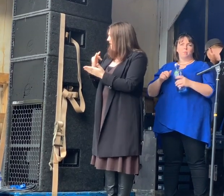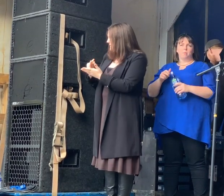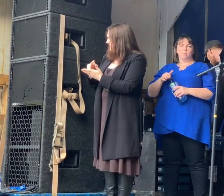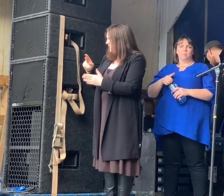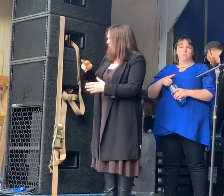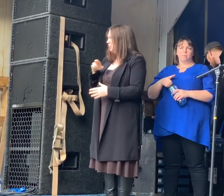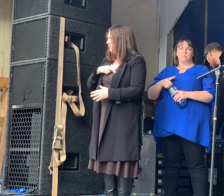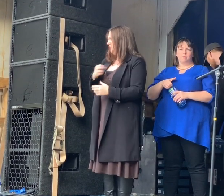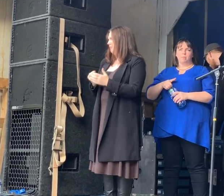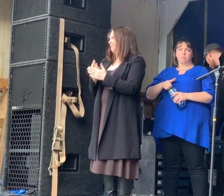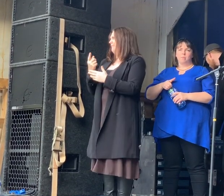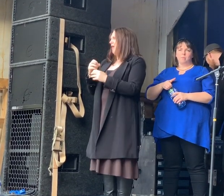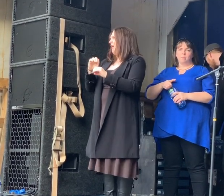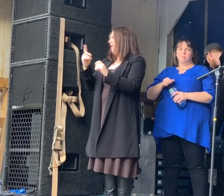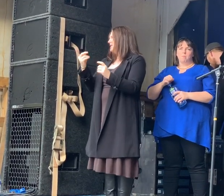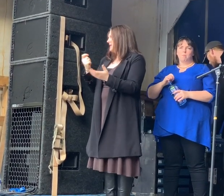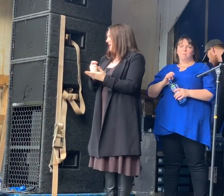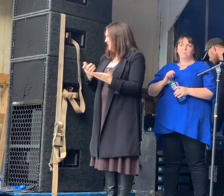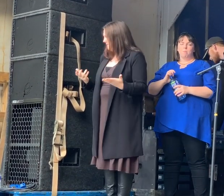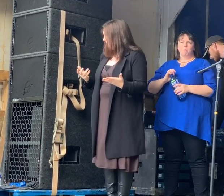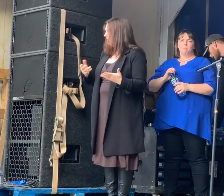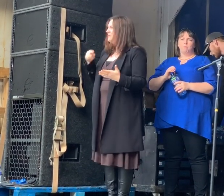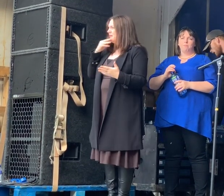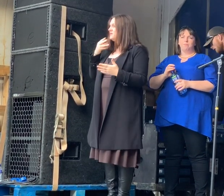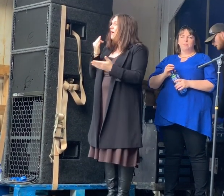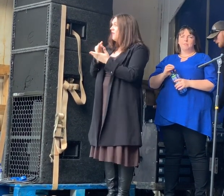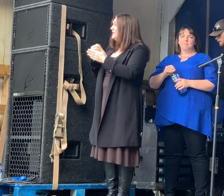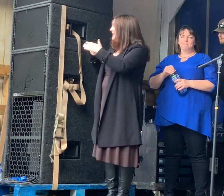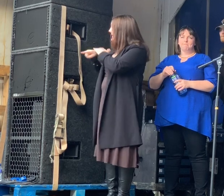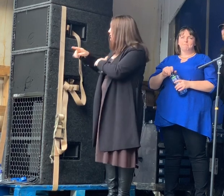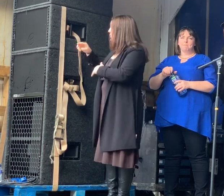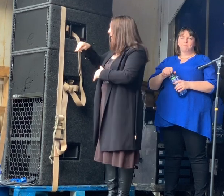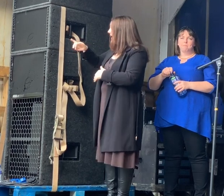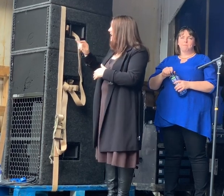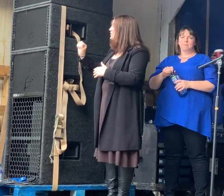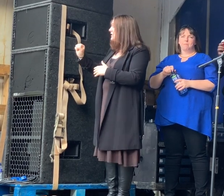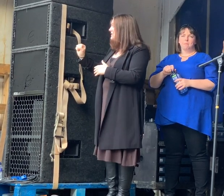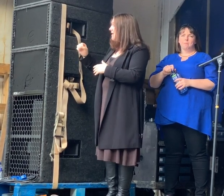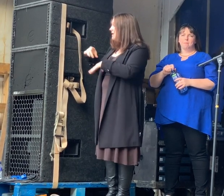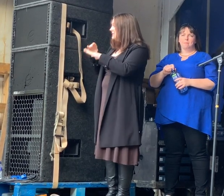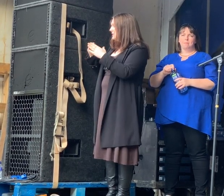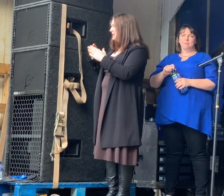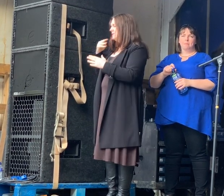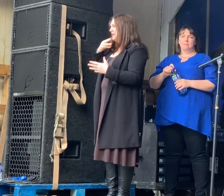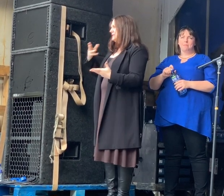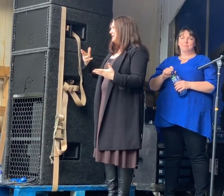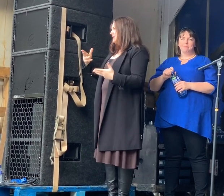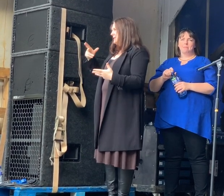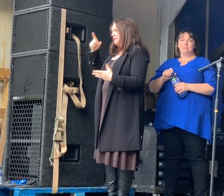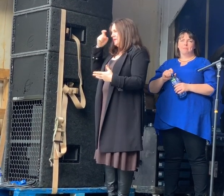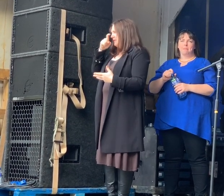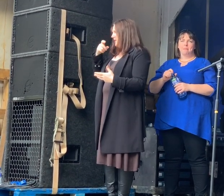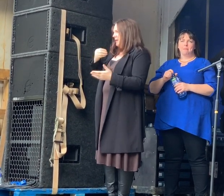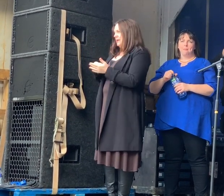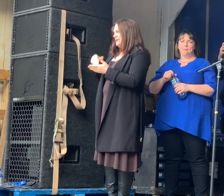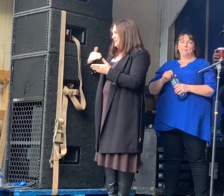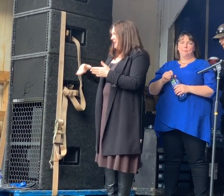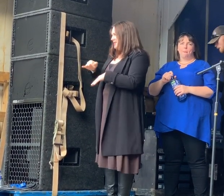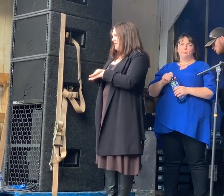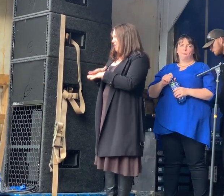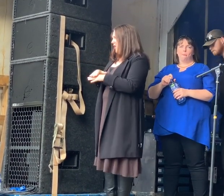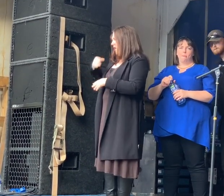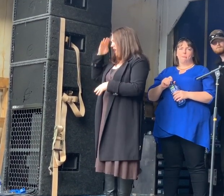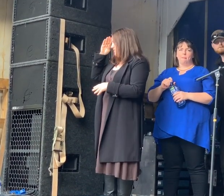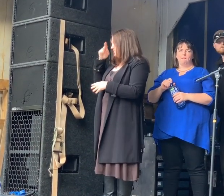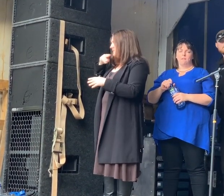likely have to be admitted to an NHS hospital. And those appointments are far and few between and extremely expensive for Irish